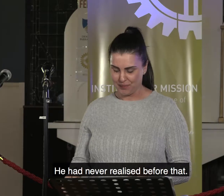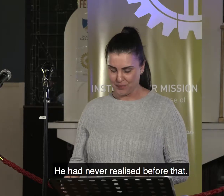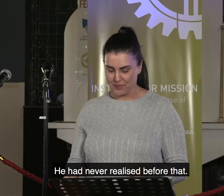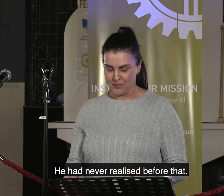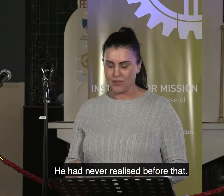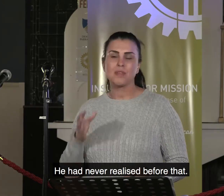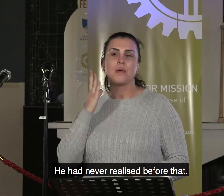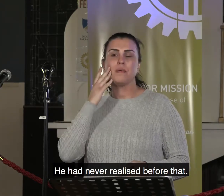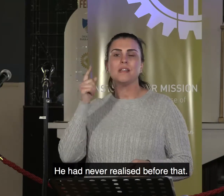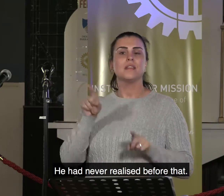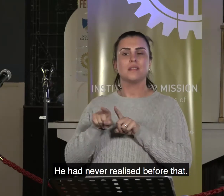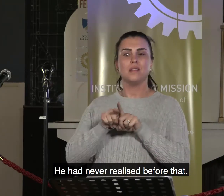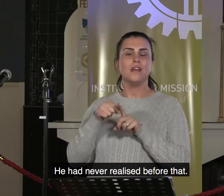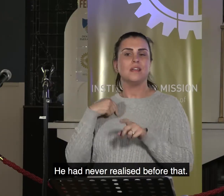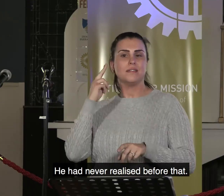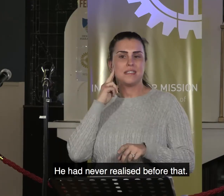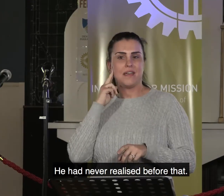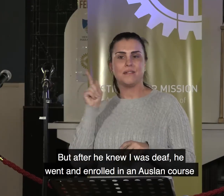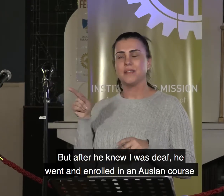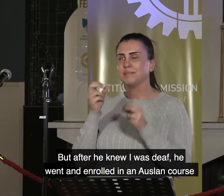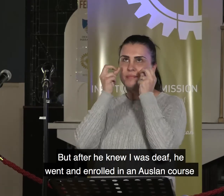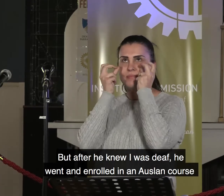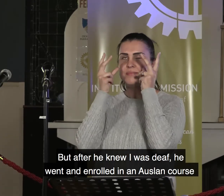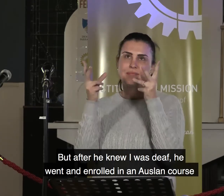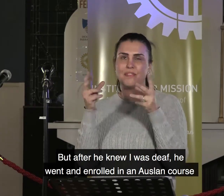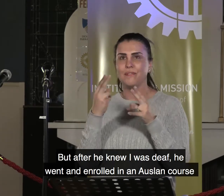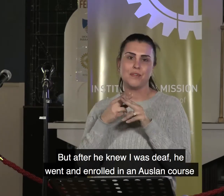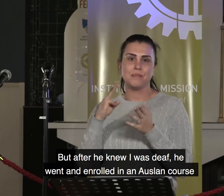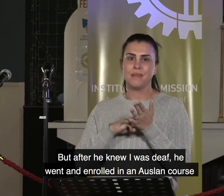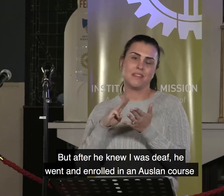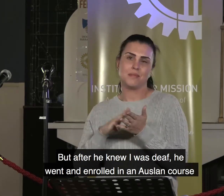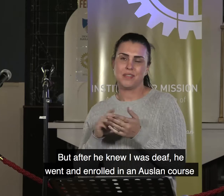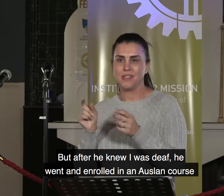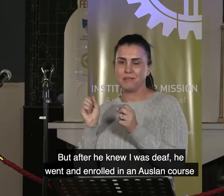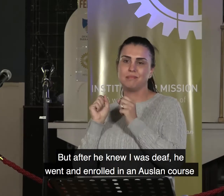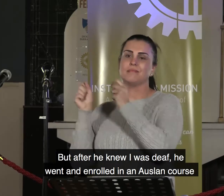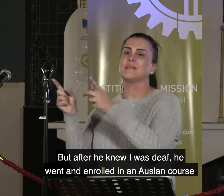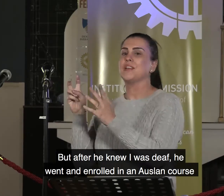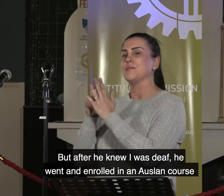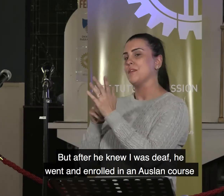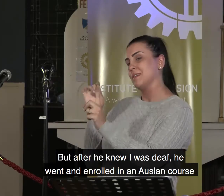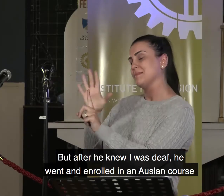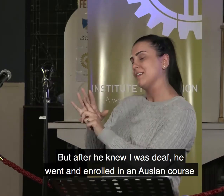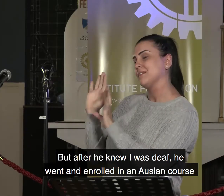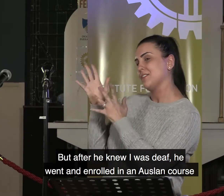had never realised before that. But after he knew I was deaf, he went and enrolled in an Auslan